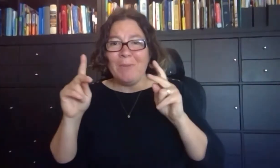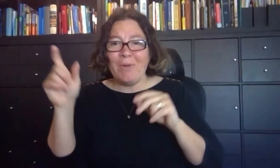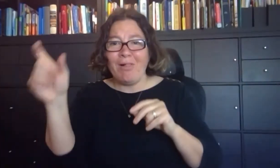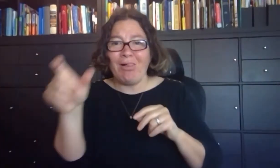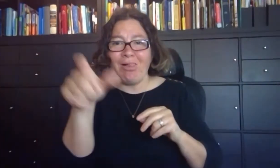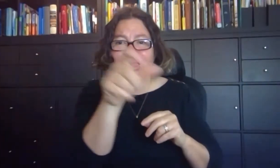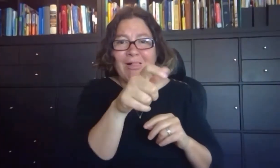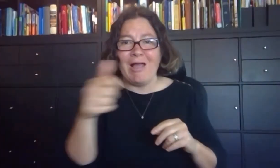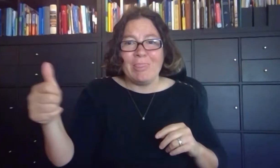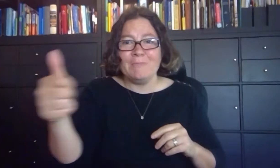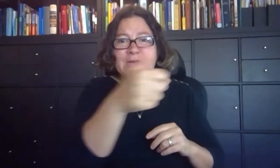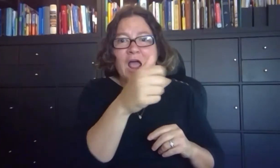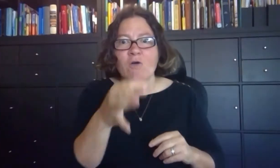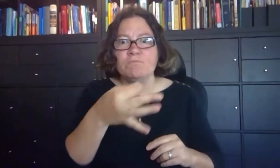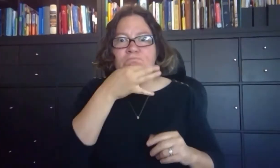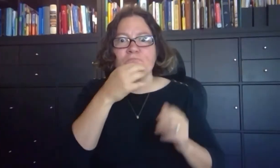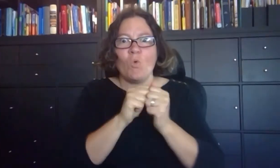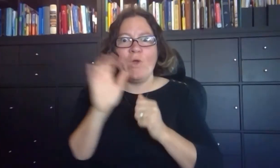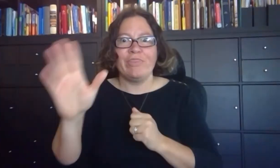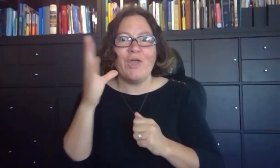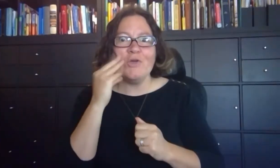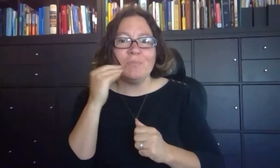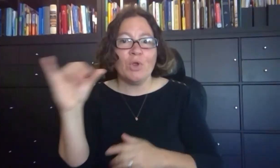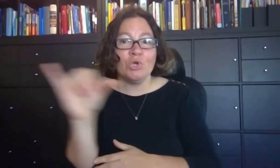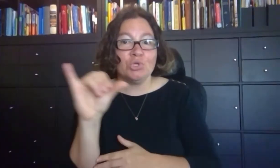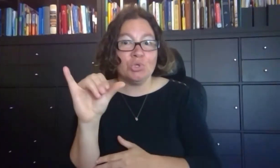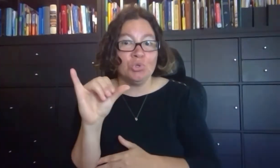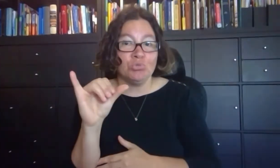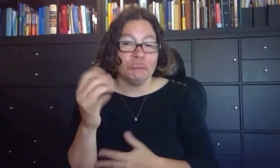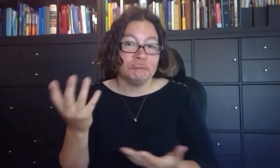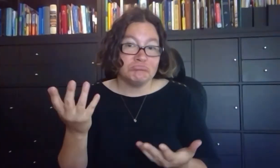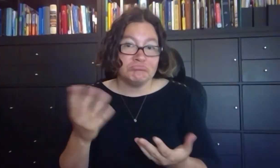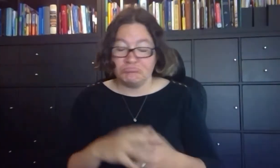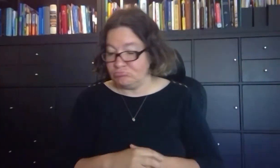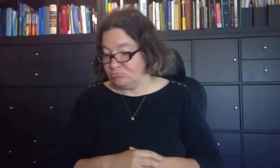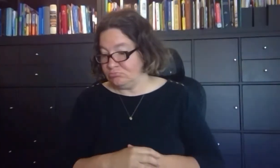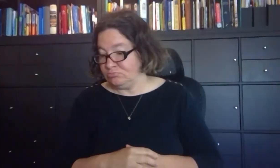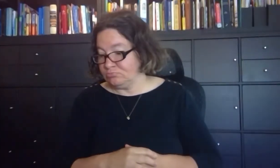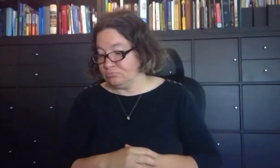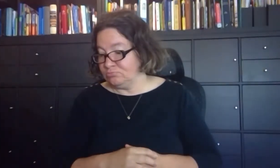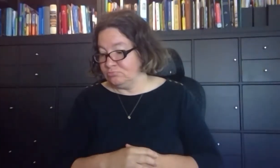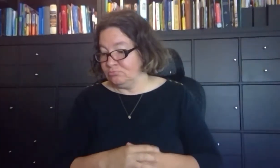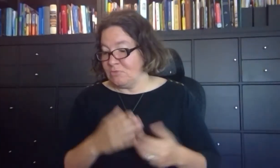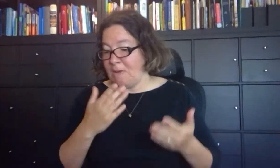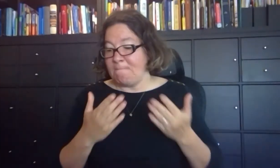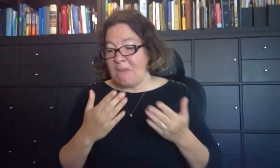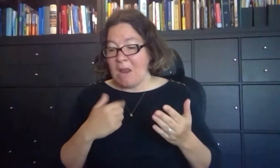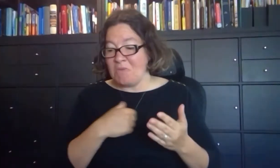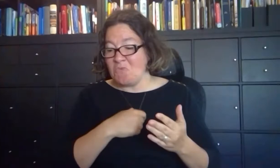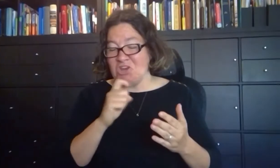What if we shift to believe that other people are experts about their own